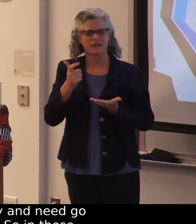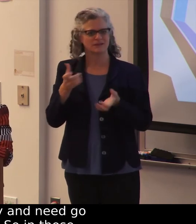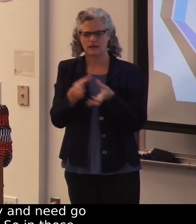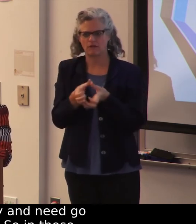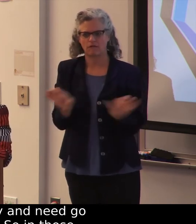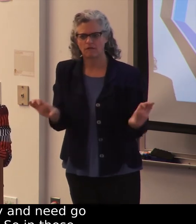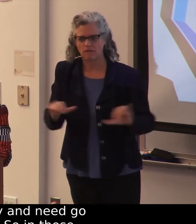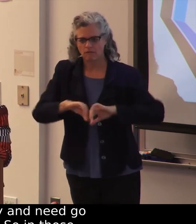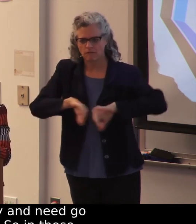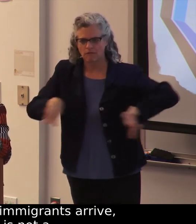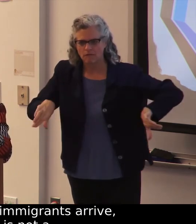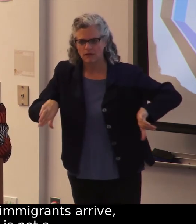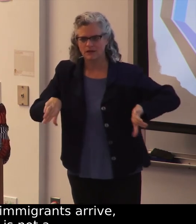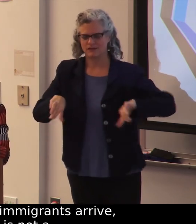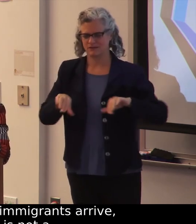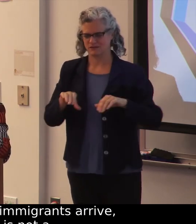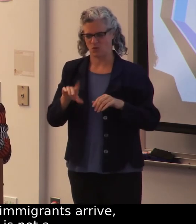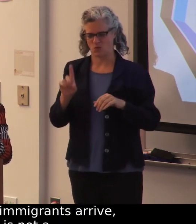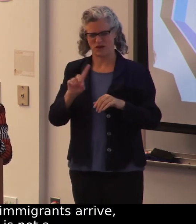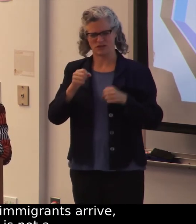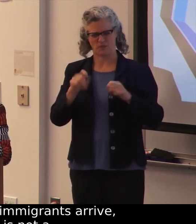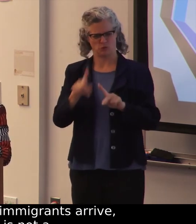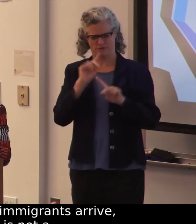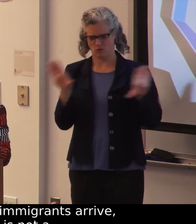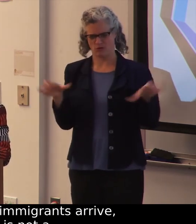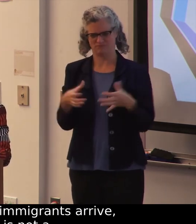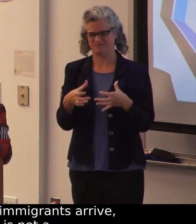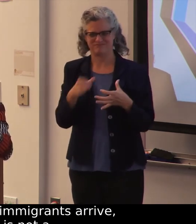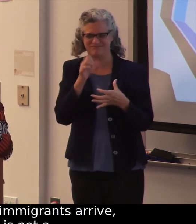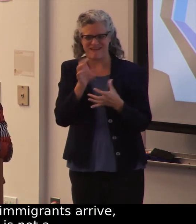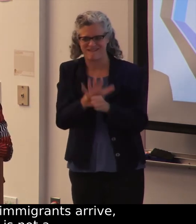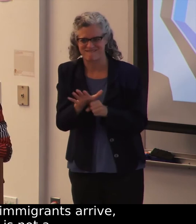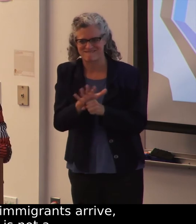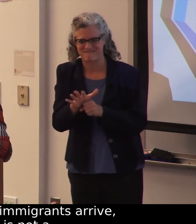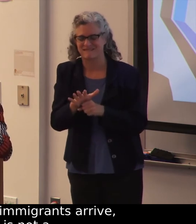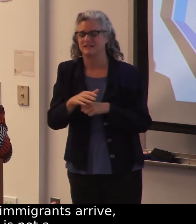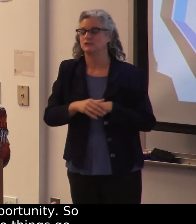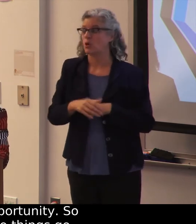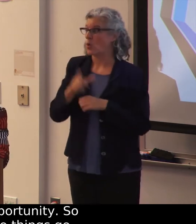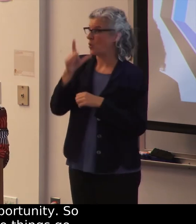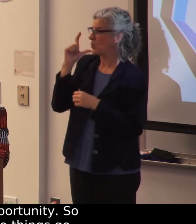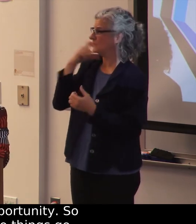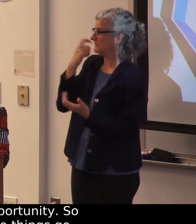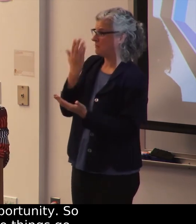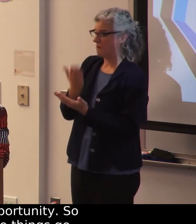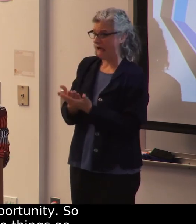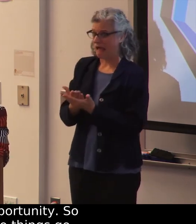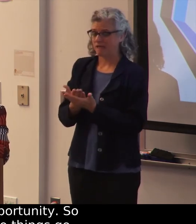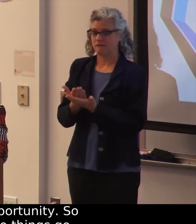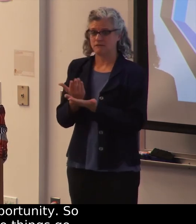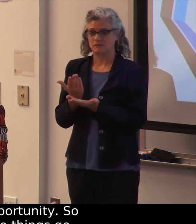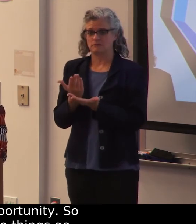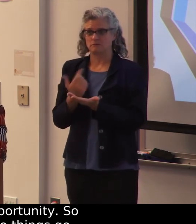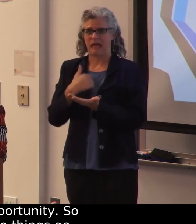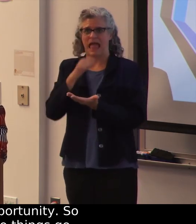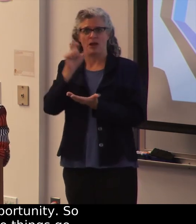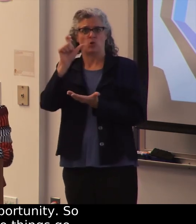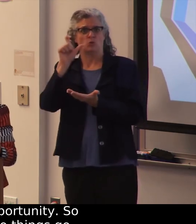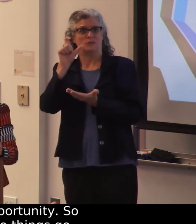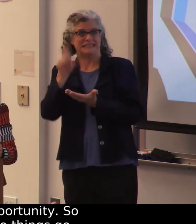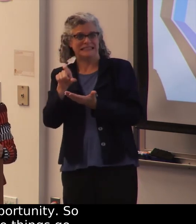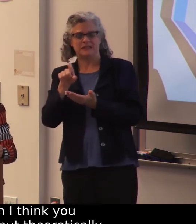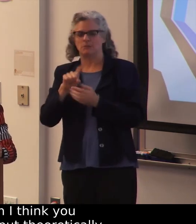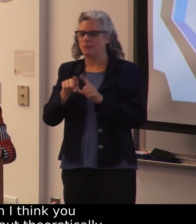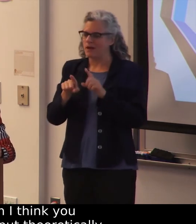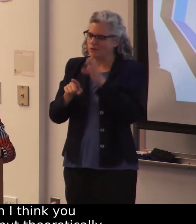those communities in which especially poor immigrants arrive, there isn't a need because there isn't an opportunity, right? So those two things go